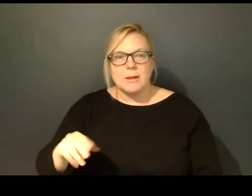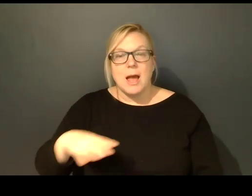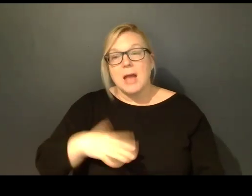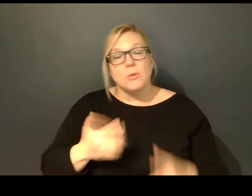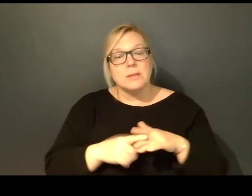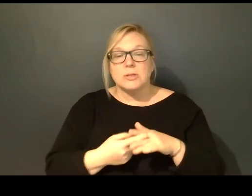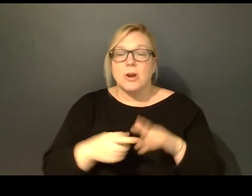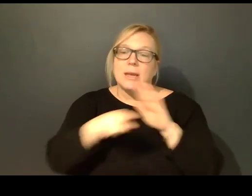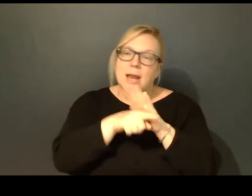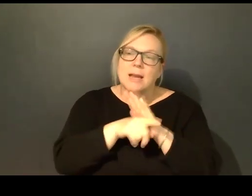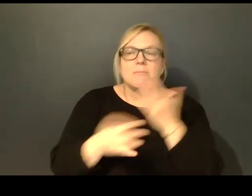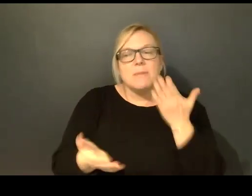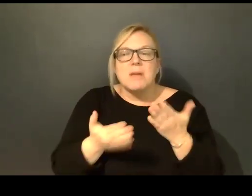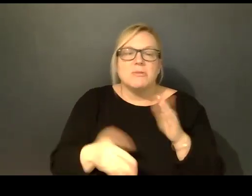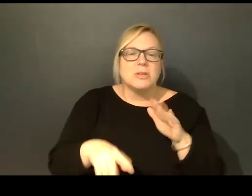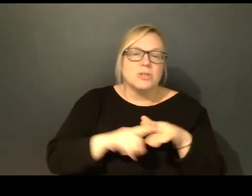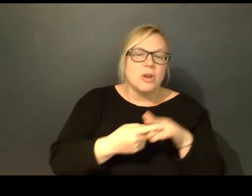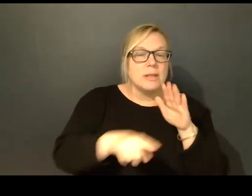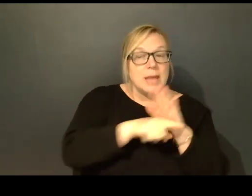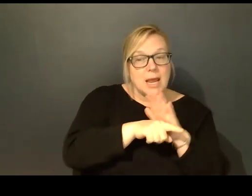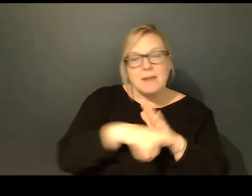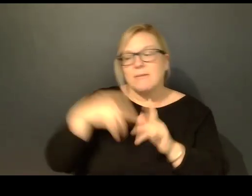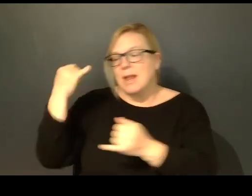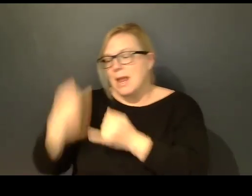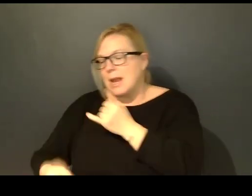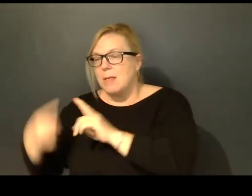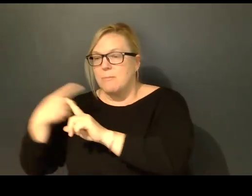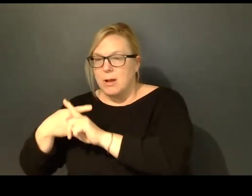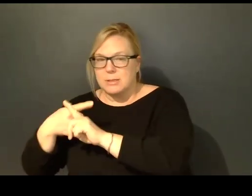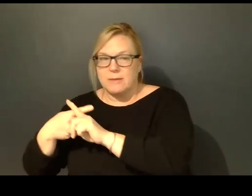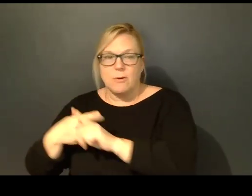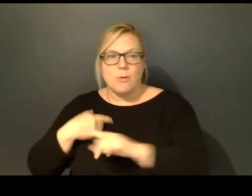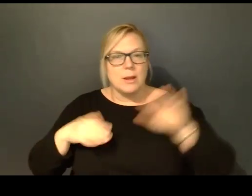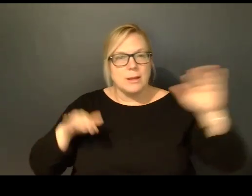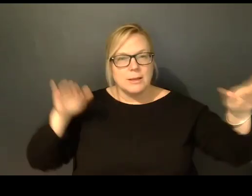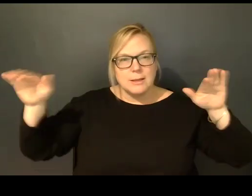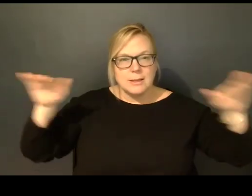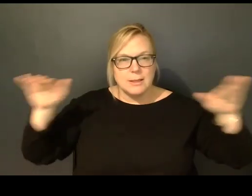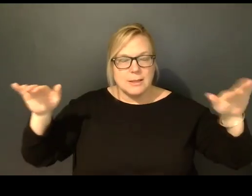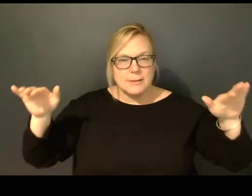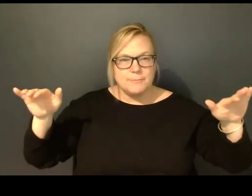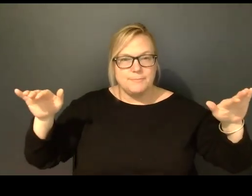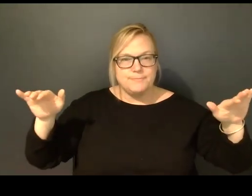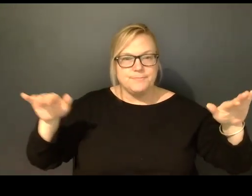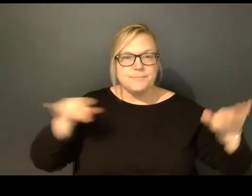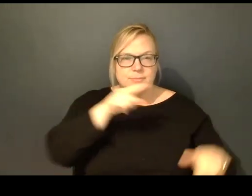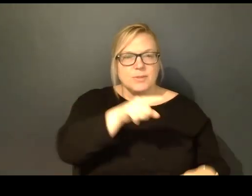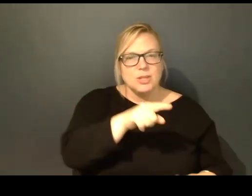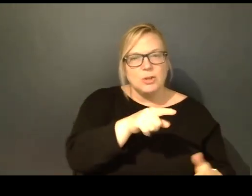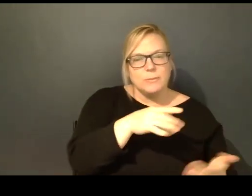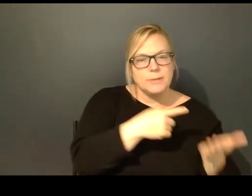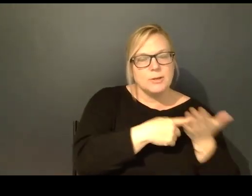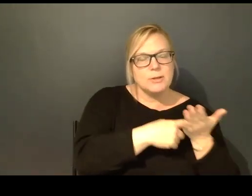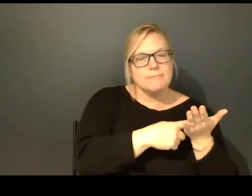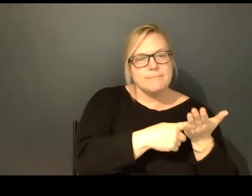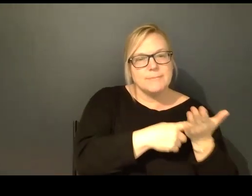side and then end on a positive note. I did want to ask each of you, and I should specify too, Milena, you're going to be talking from a first person perspective a lot. And